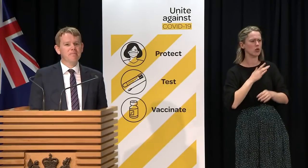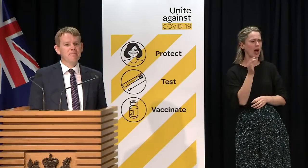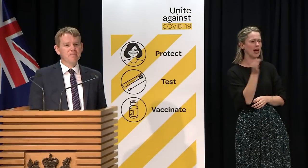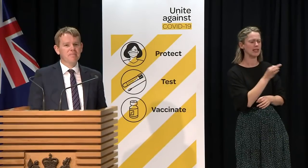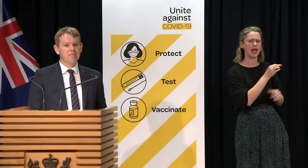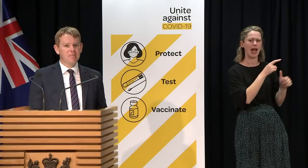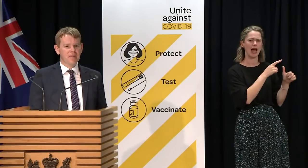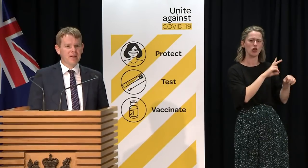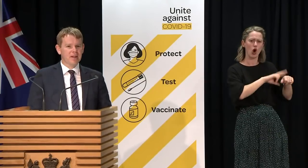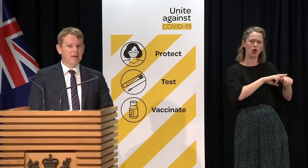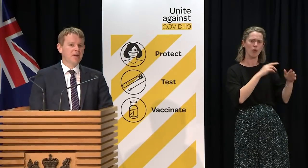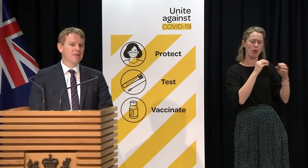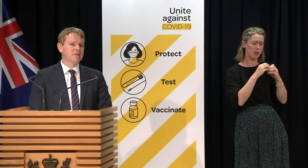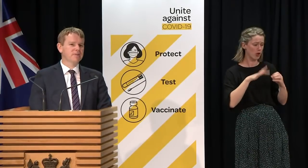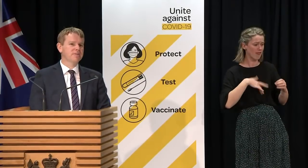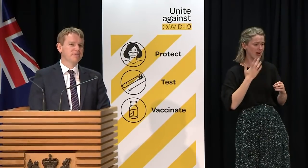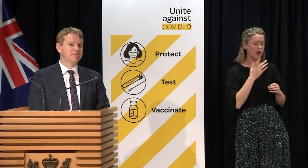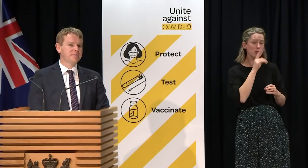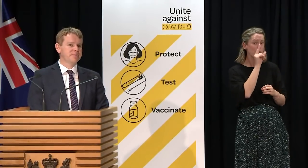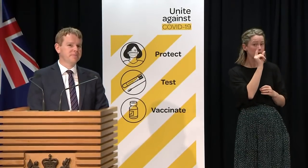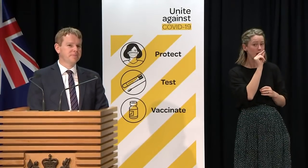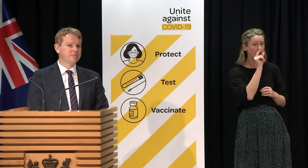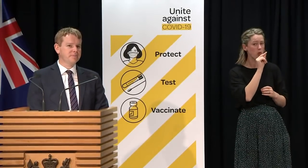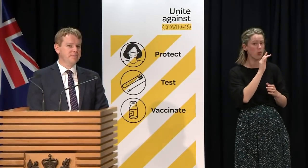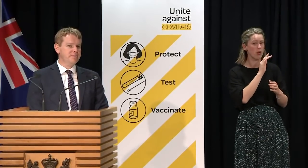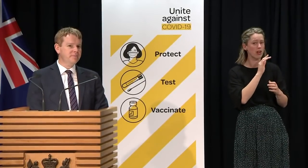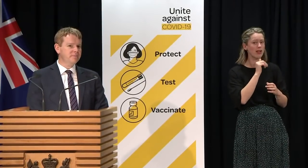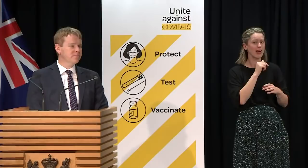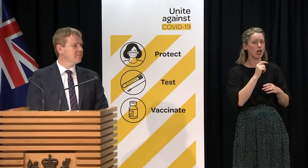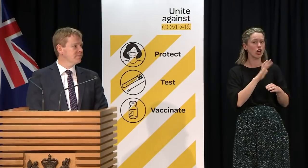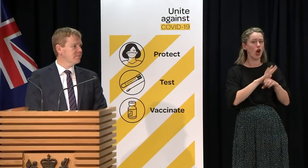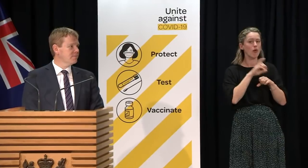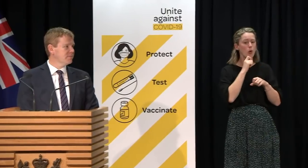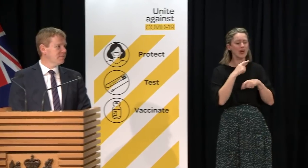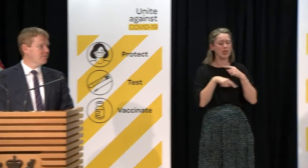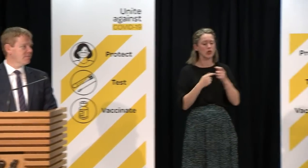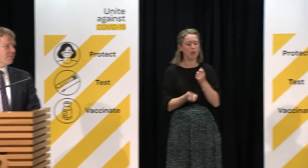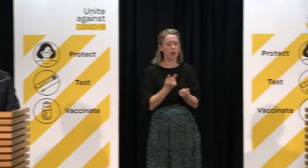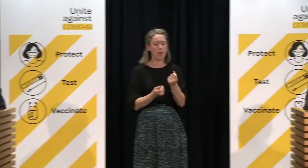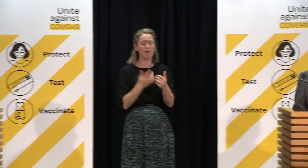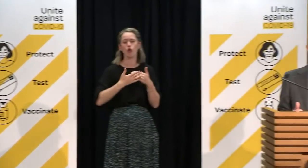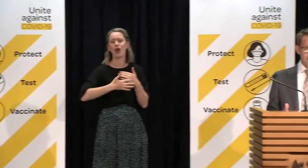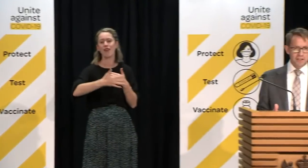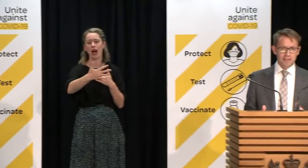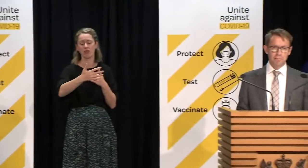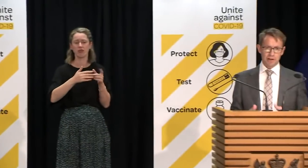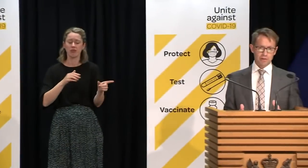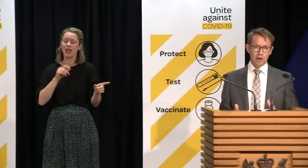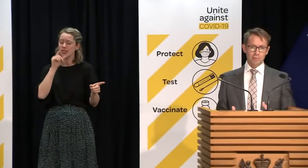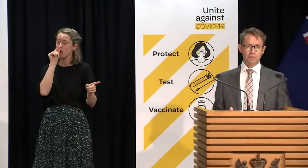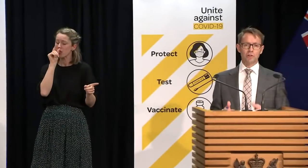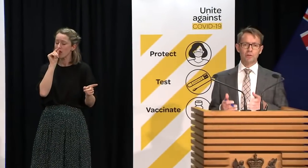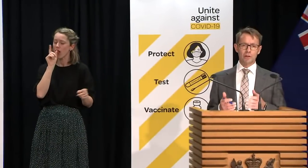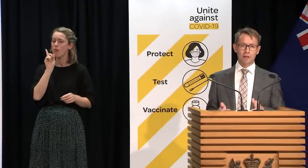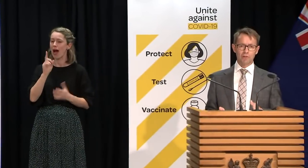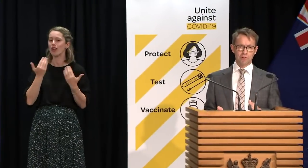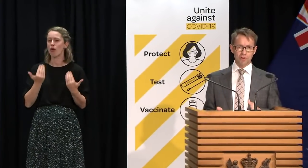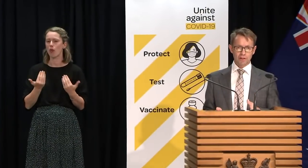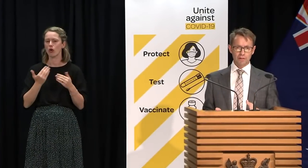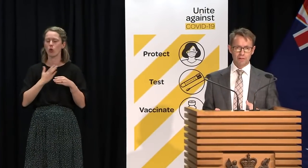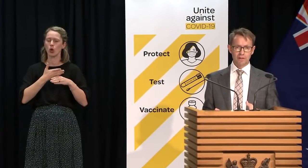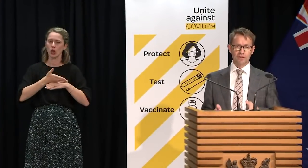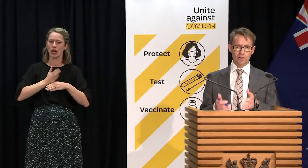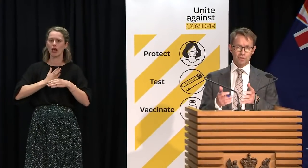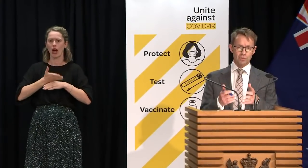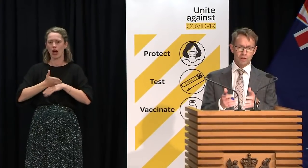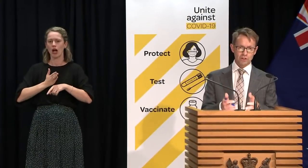So do you think there is a chance that we may not get back down to zero cases after this outbreak? It's a possibility, but at the moment we're doing